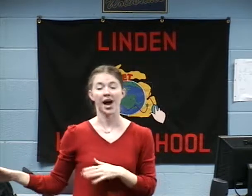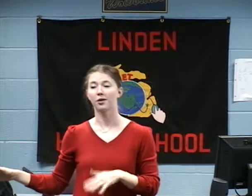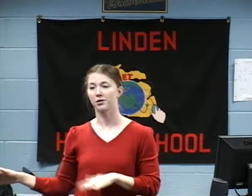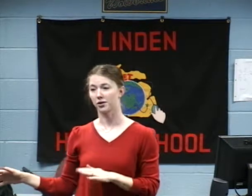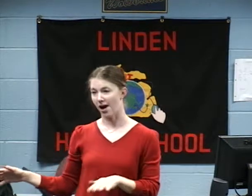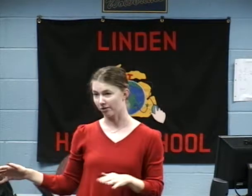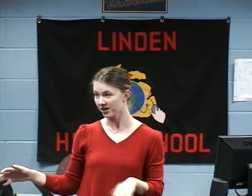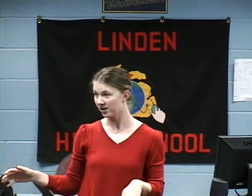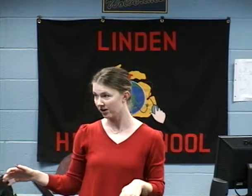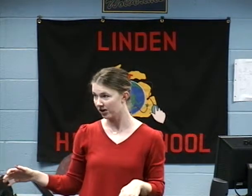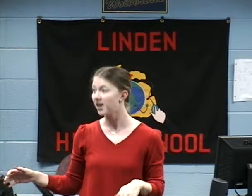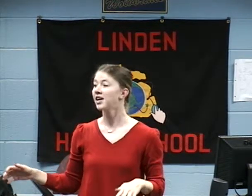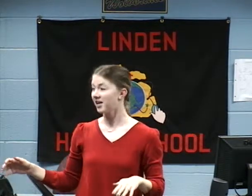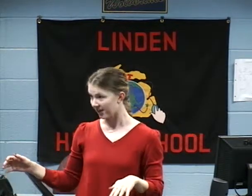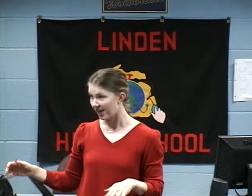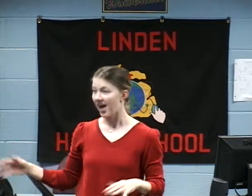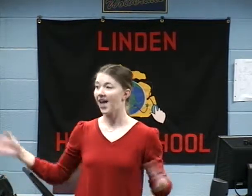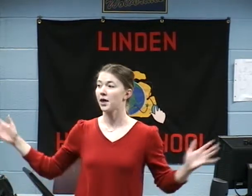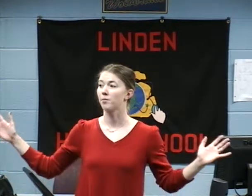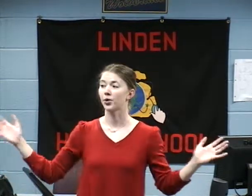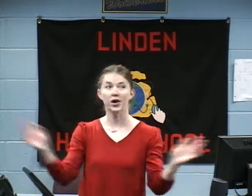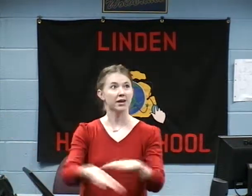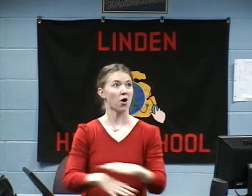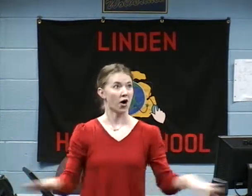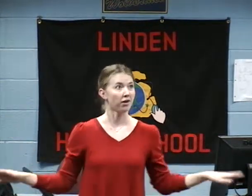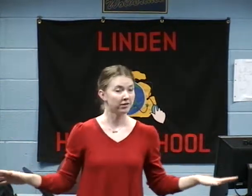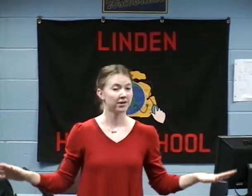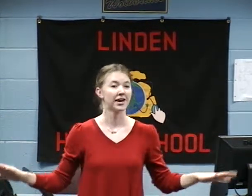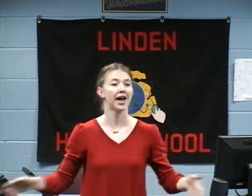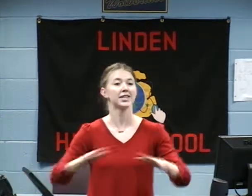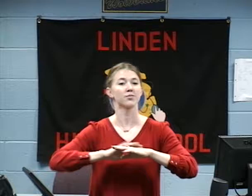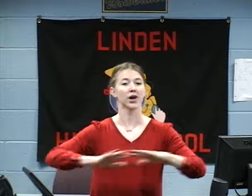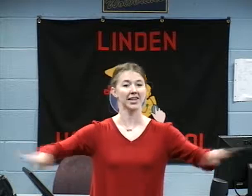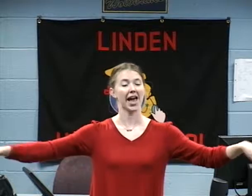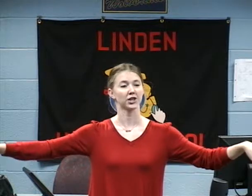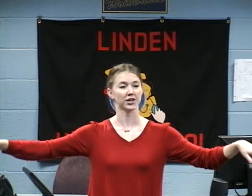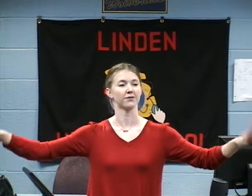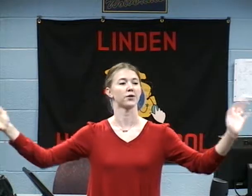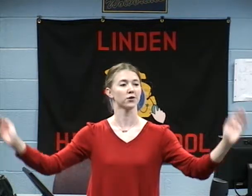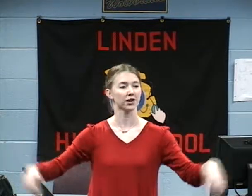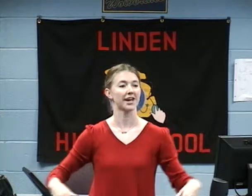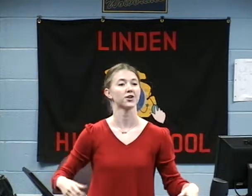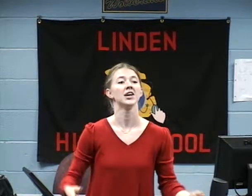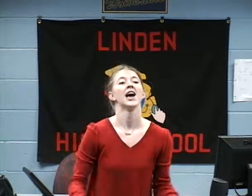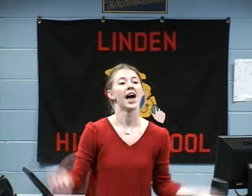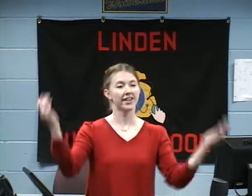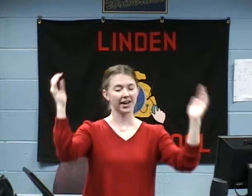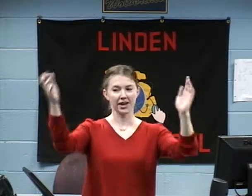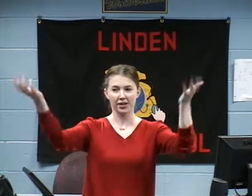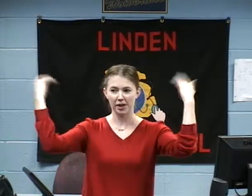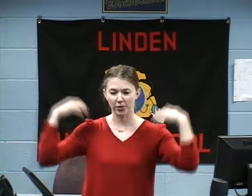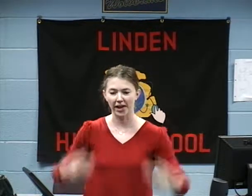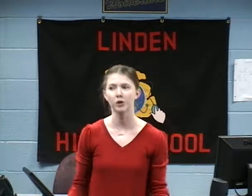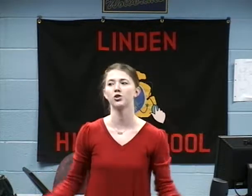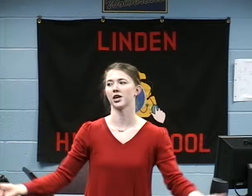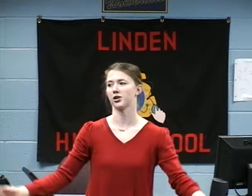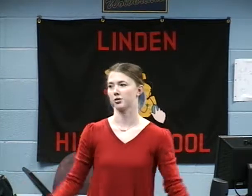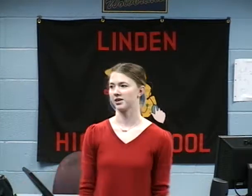out of the ground. And they burned them all and spread the ashes for fertilizer. And then they plant new cherry trees.